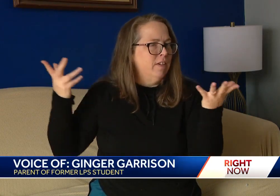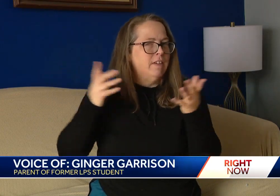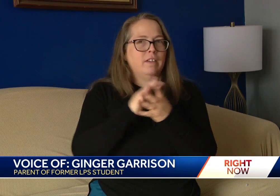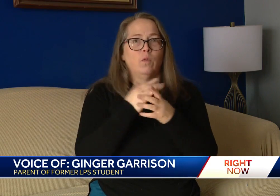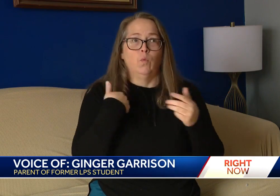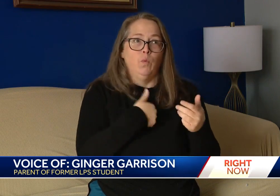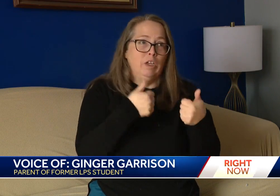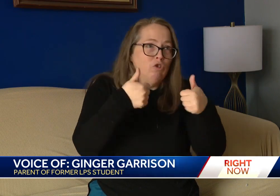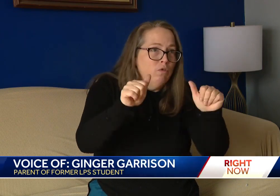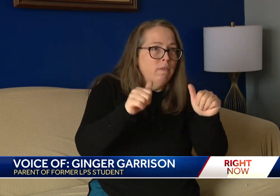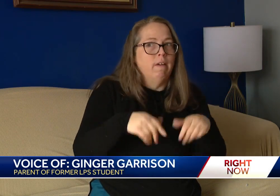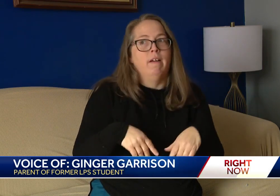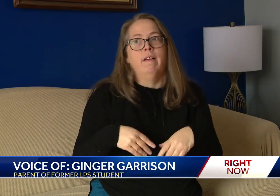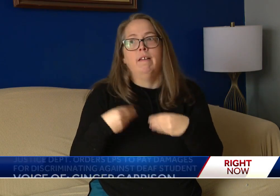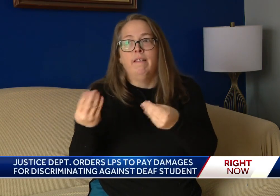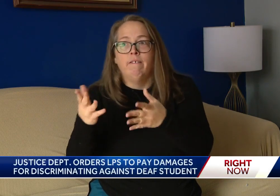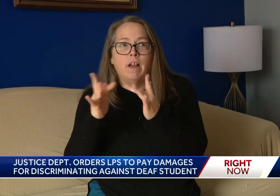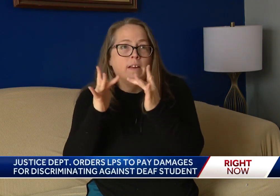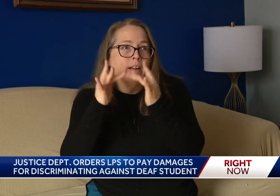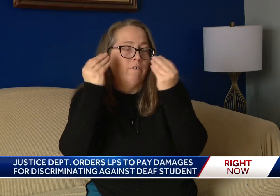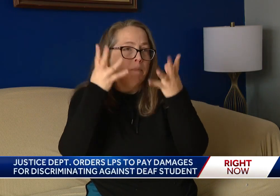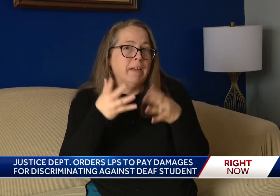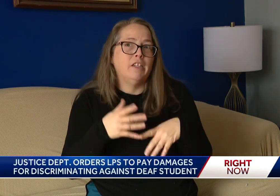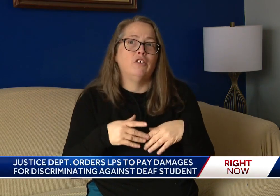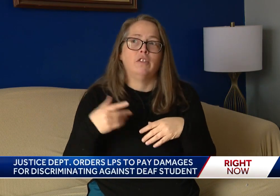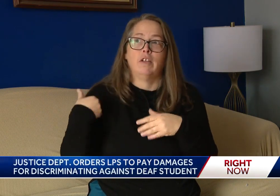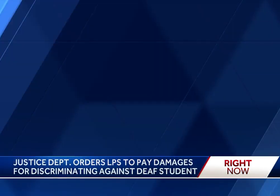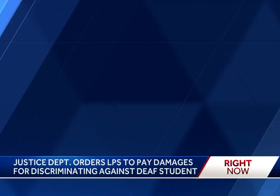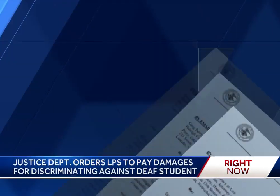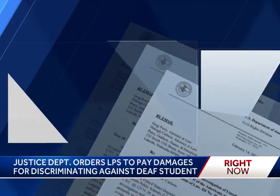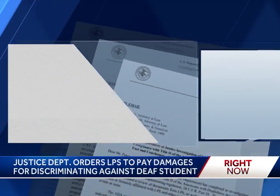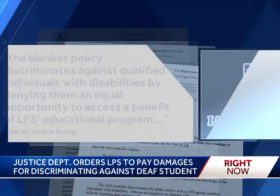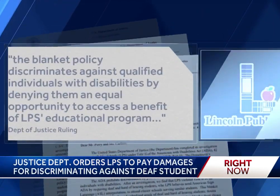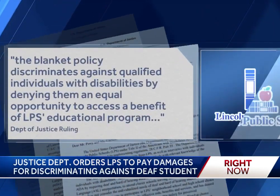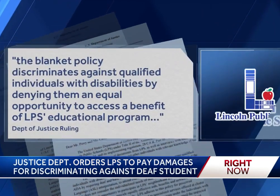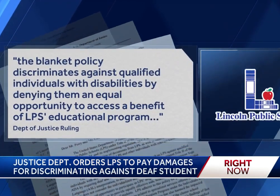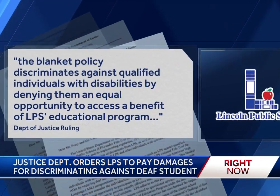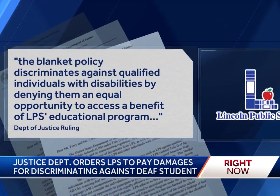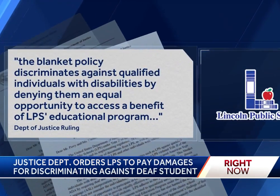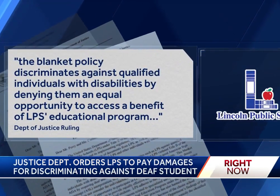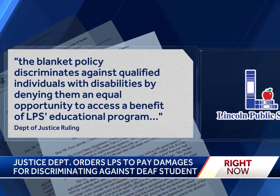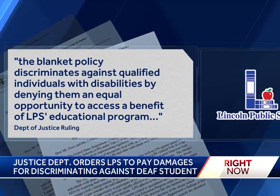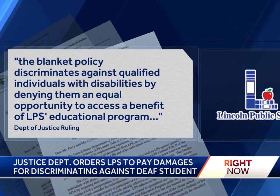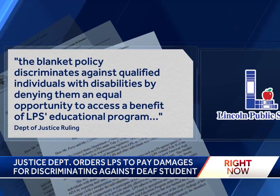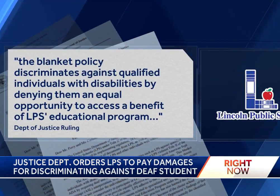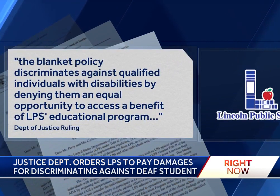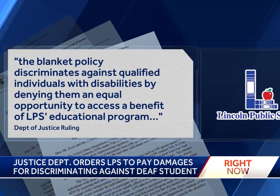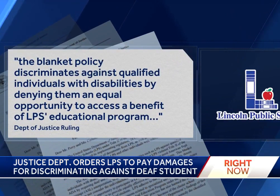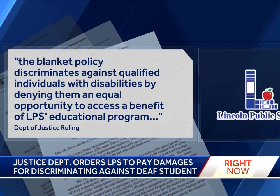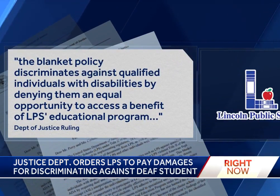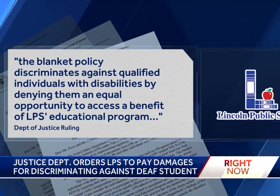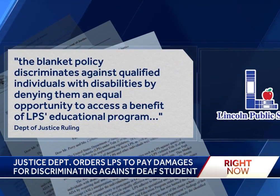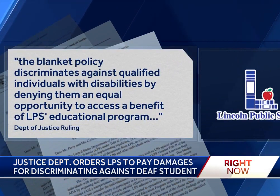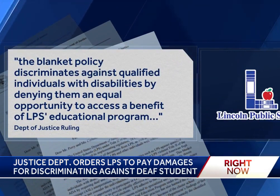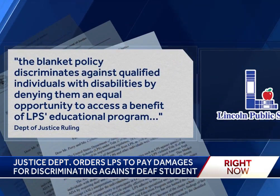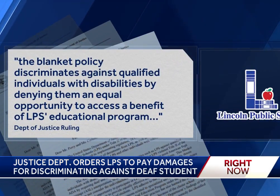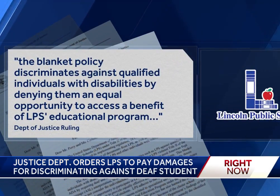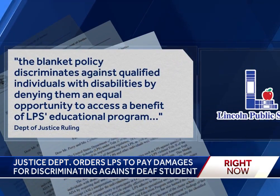down in other areas of the town. Disability Rights Nebraska took up Ella's case and complained to the Justice Department.